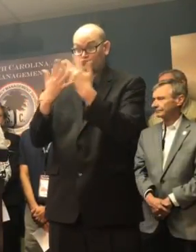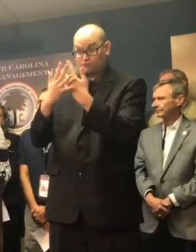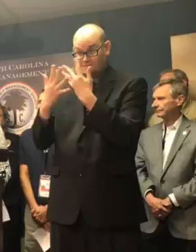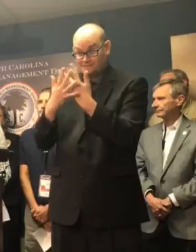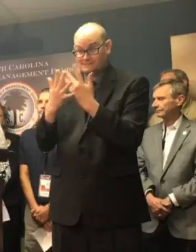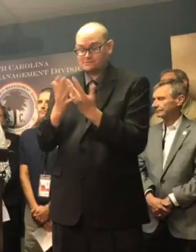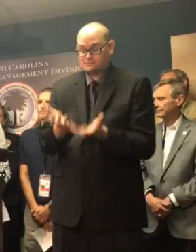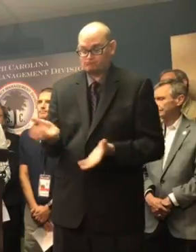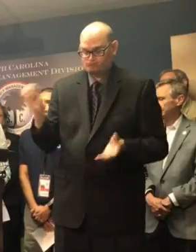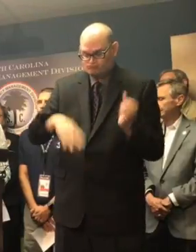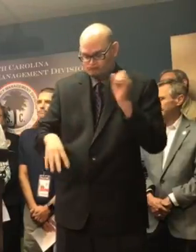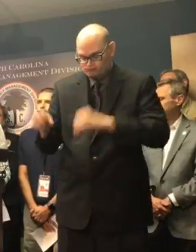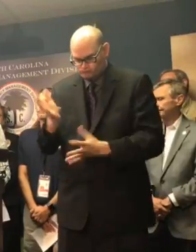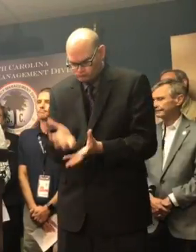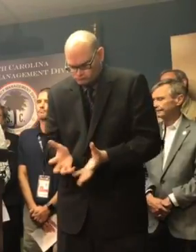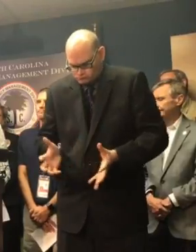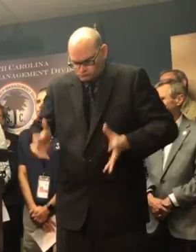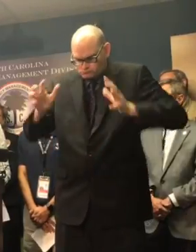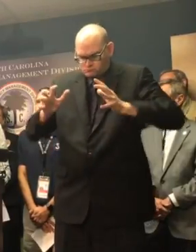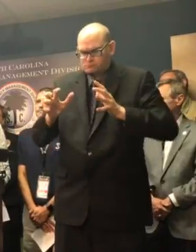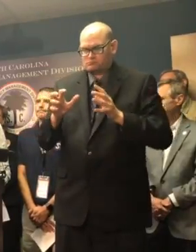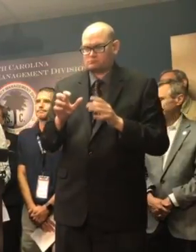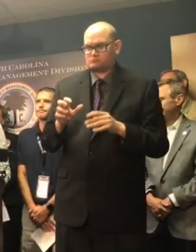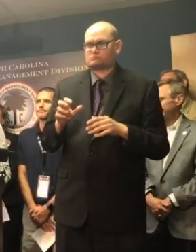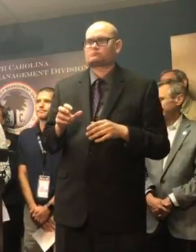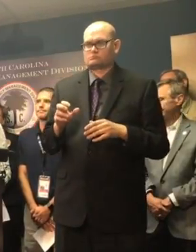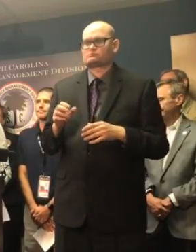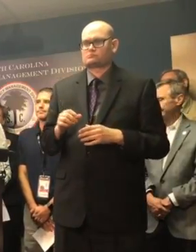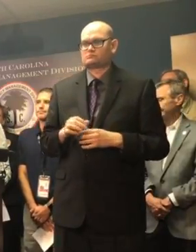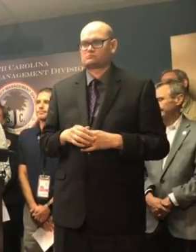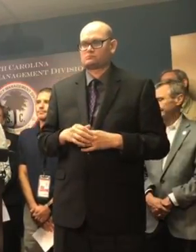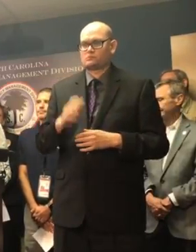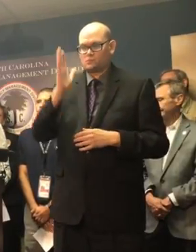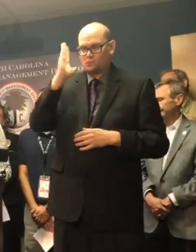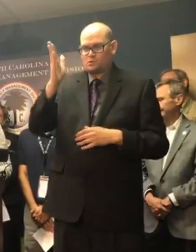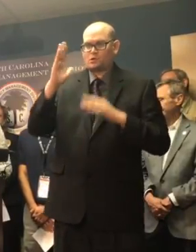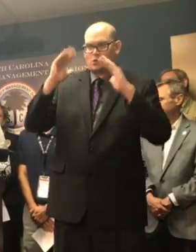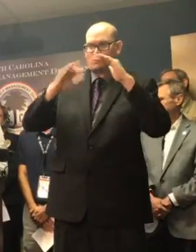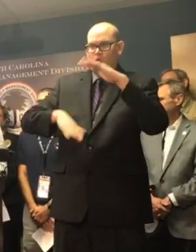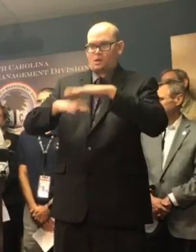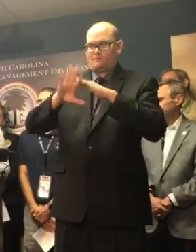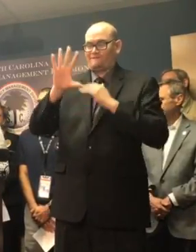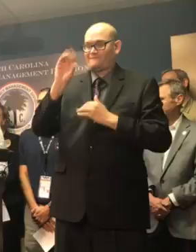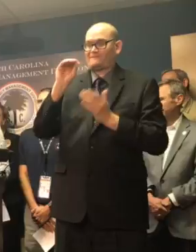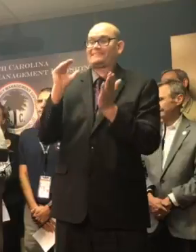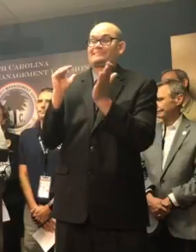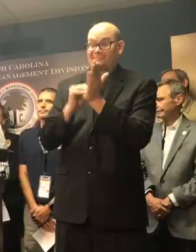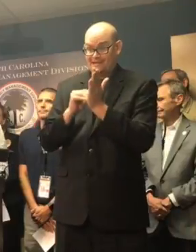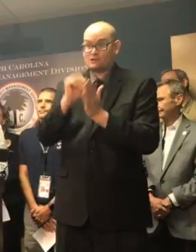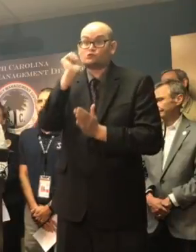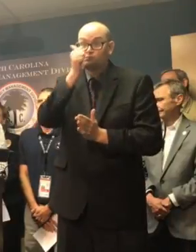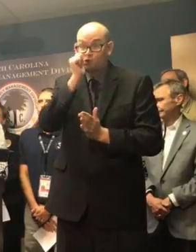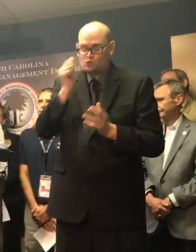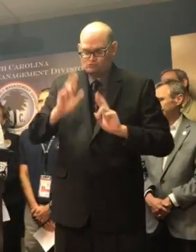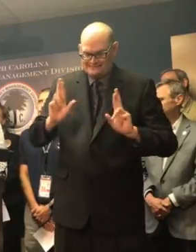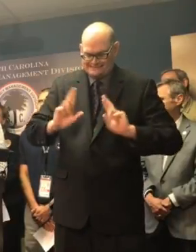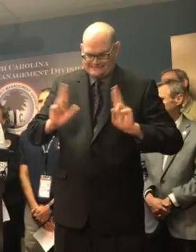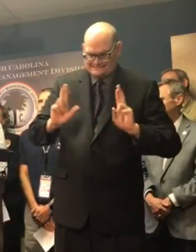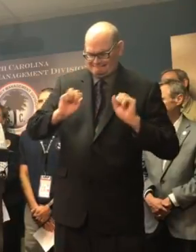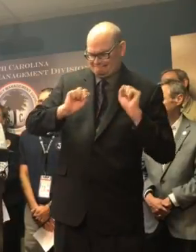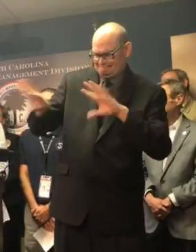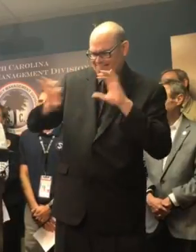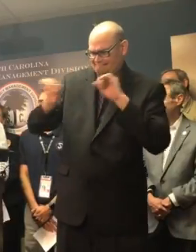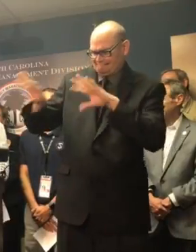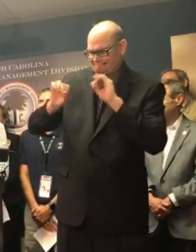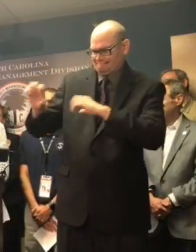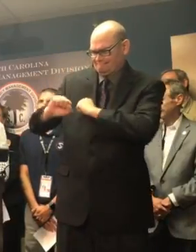doing 15,000 to 20,000 bags a day. We will have up to 50,000 bags tomorrow to try and keep filling those requests and needs, but we are ahead of